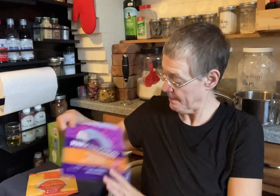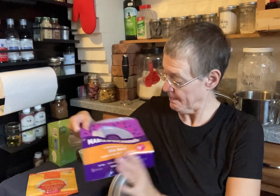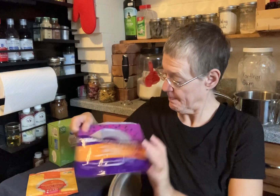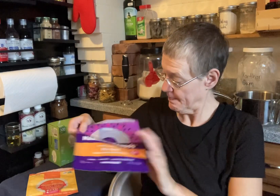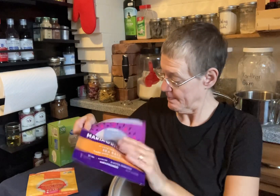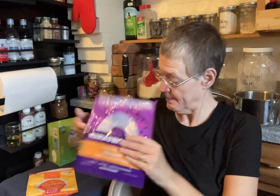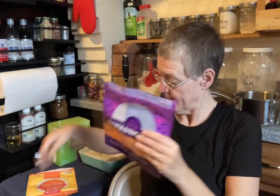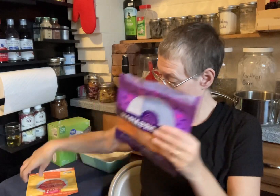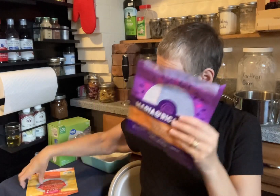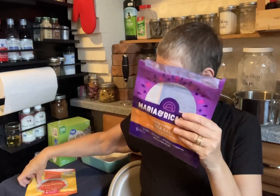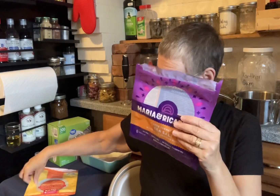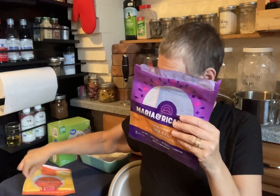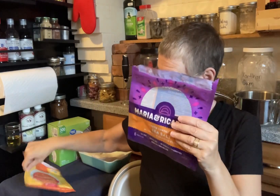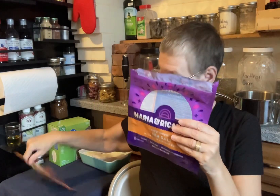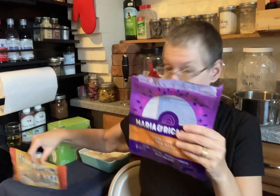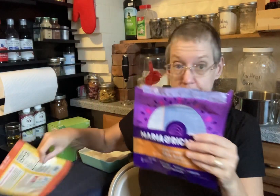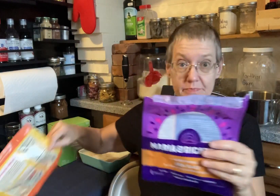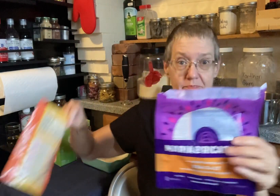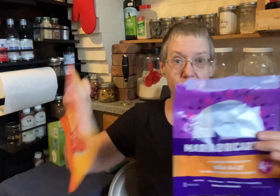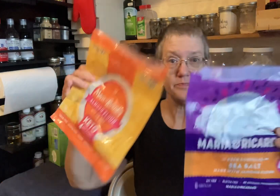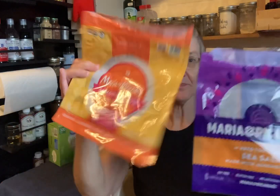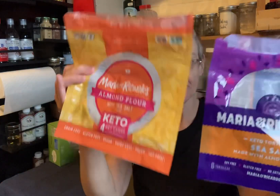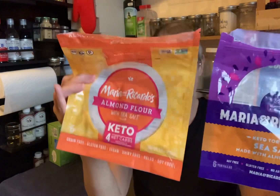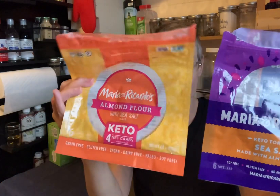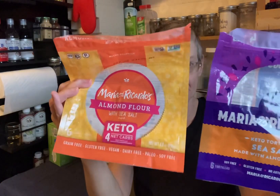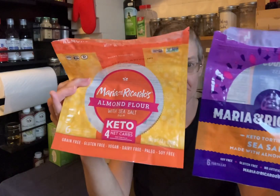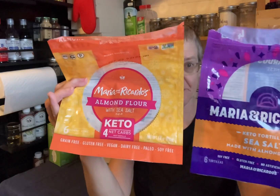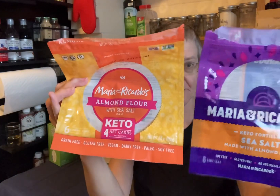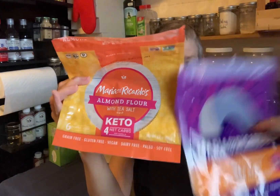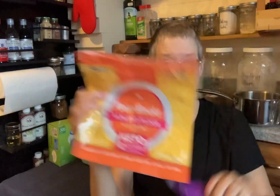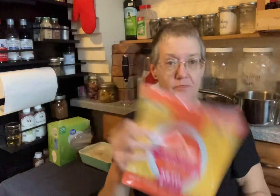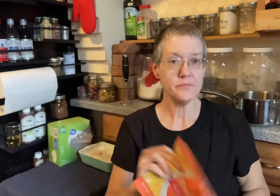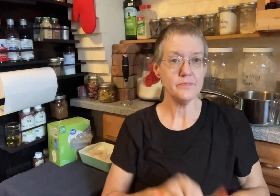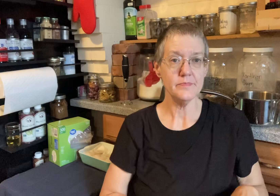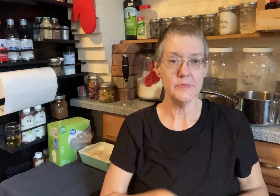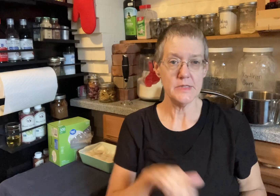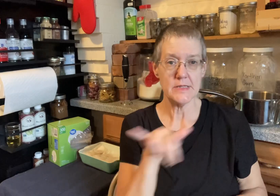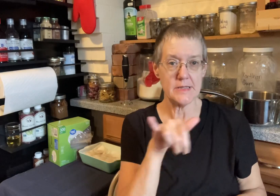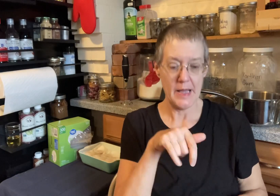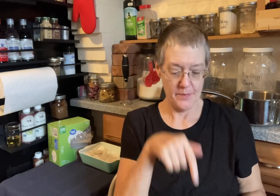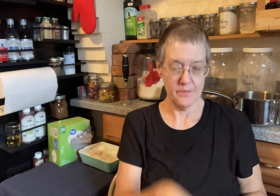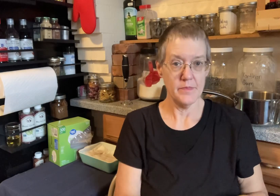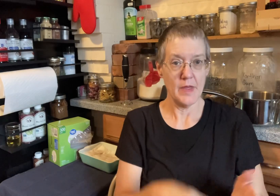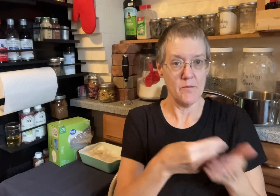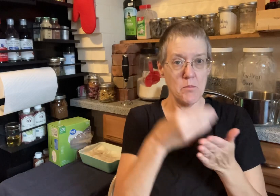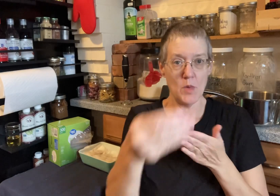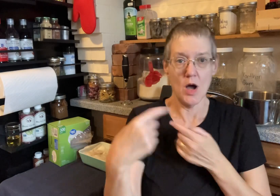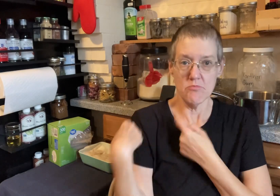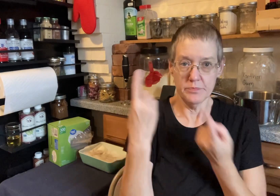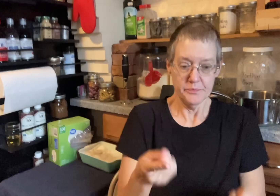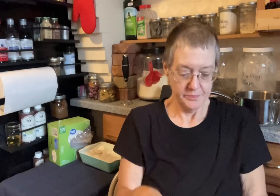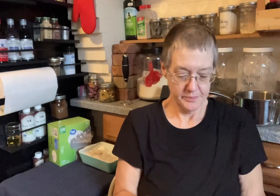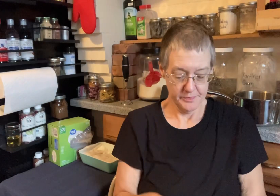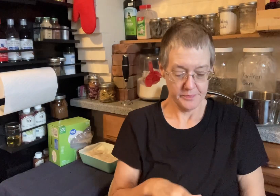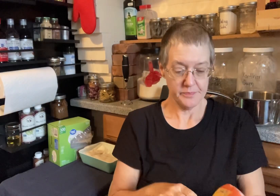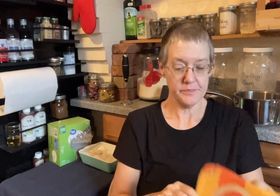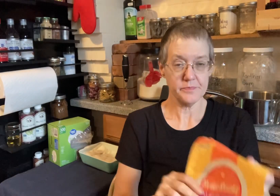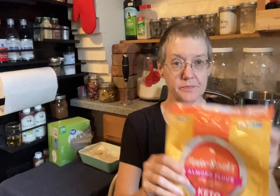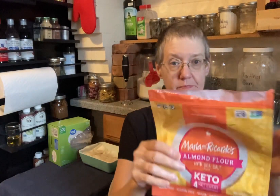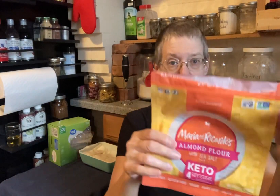I used again, Maria and Ricardo's almond flour keto tortillas. These are the same. They've